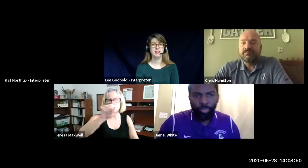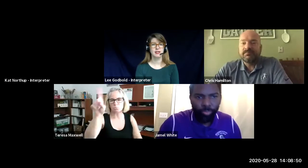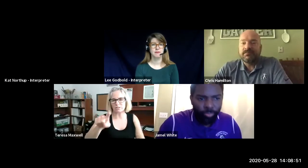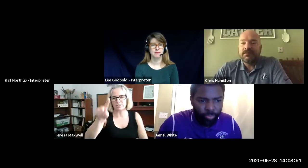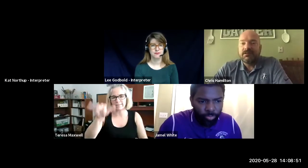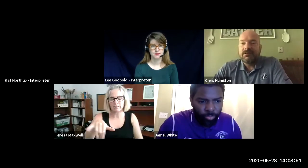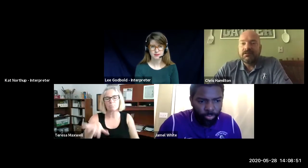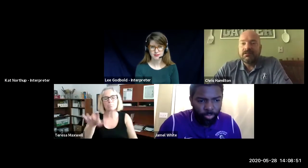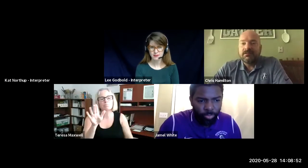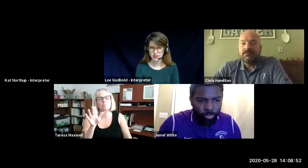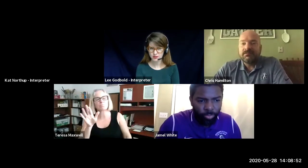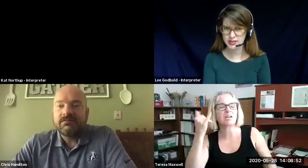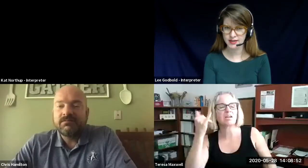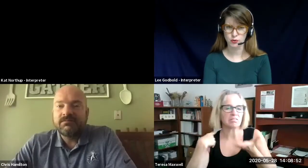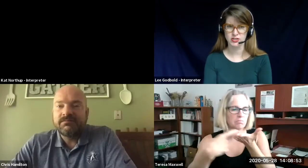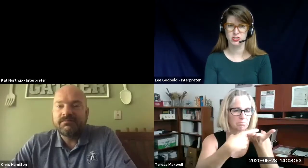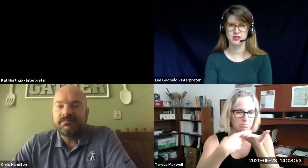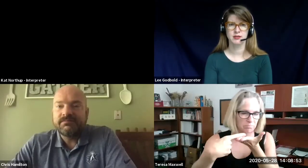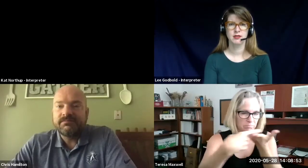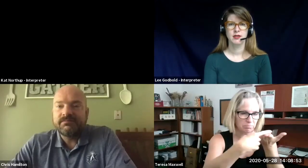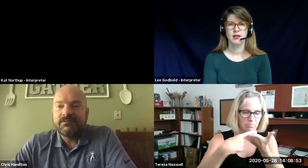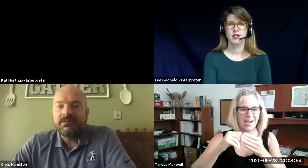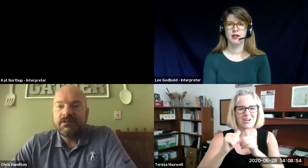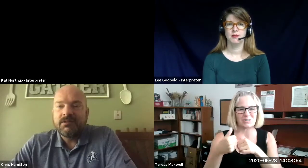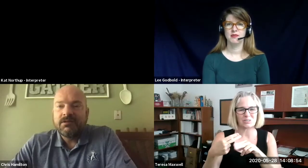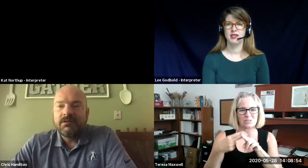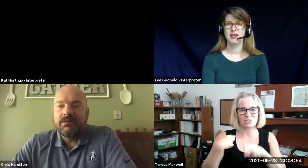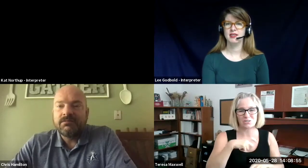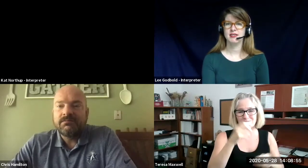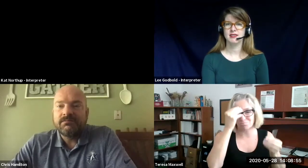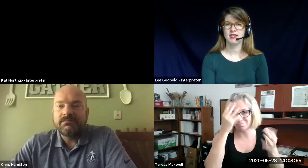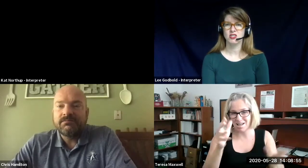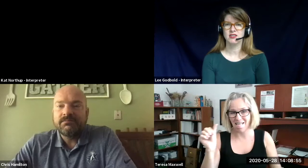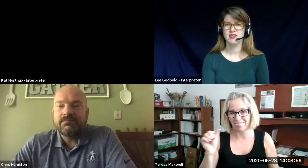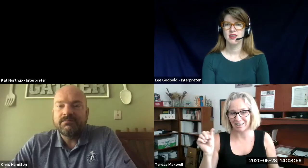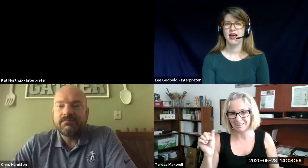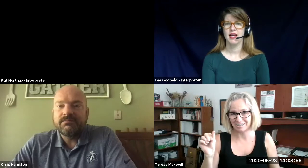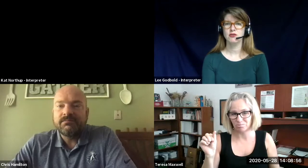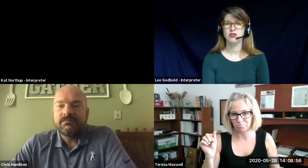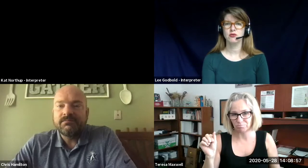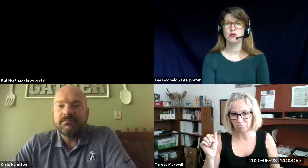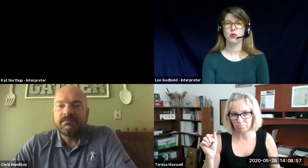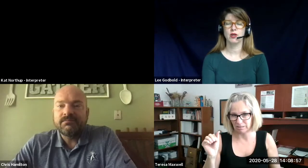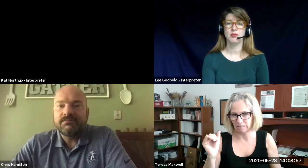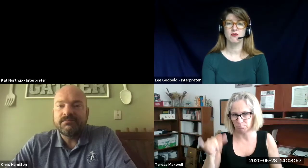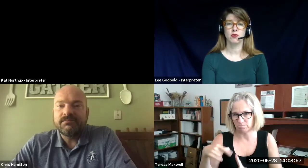Teresa, really have a question. In these discussions, How soon do we want to be informing